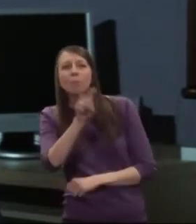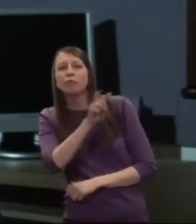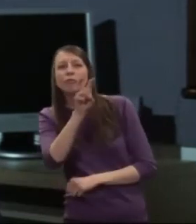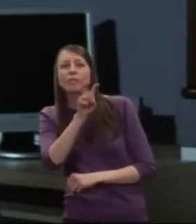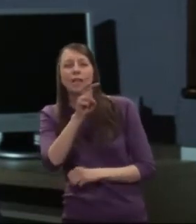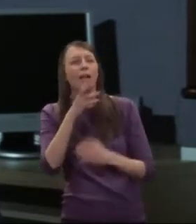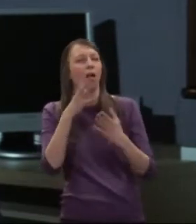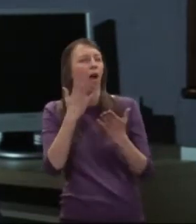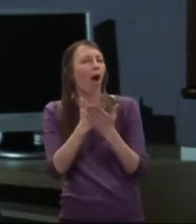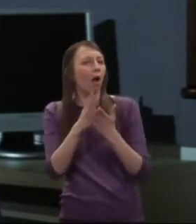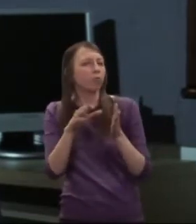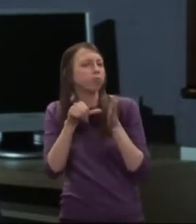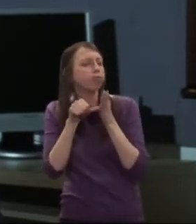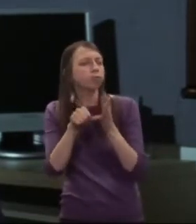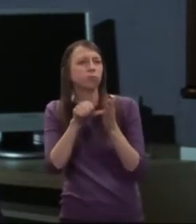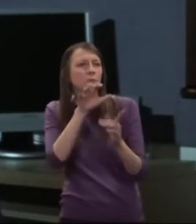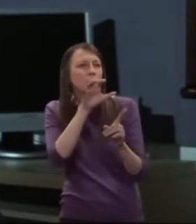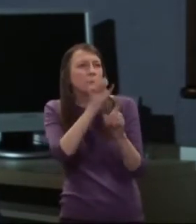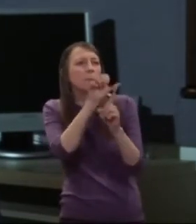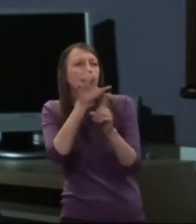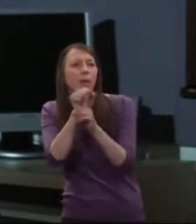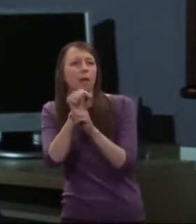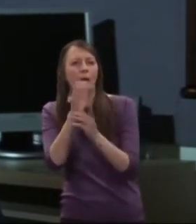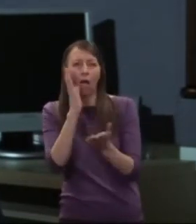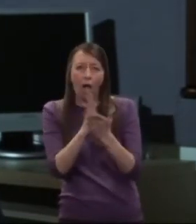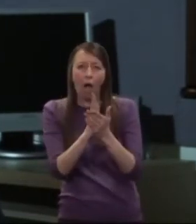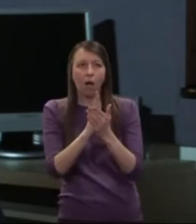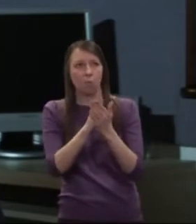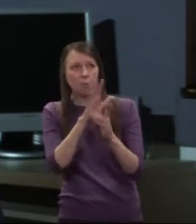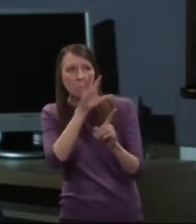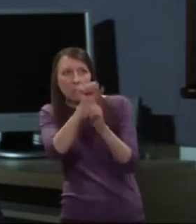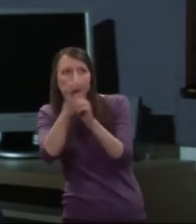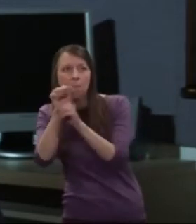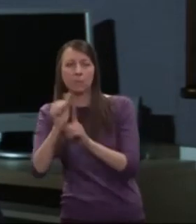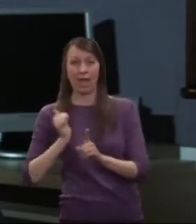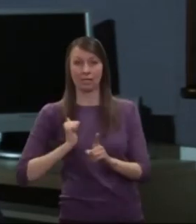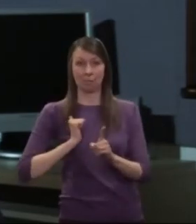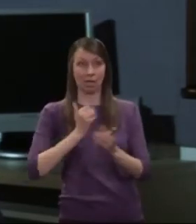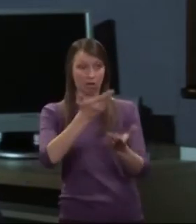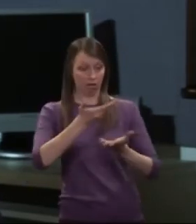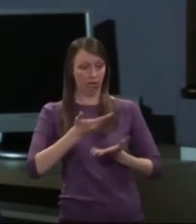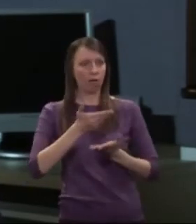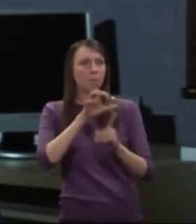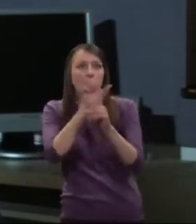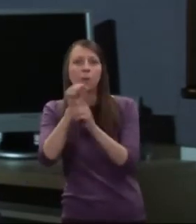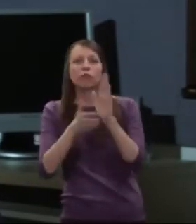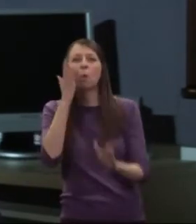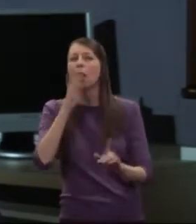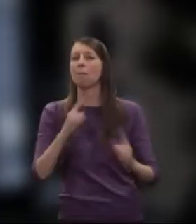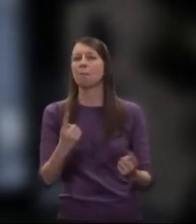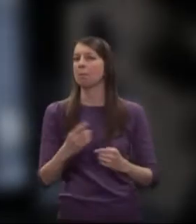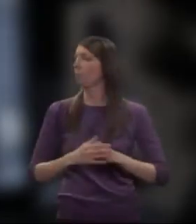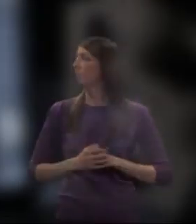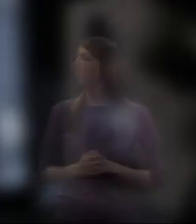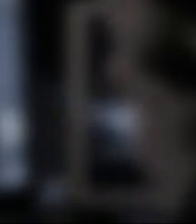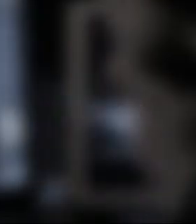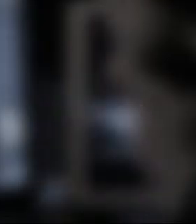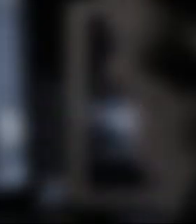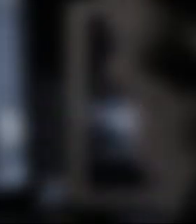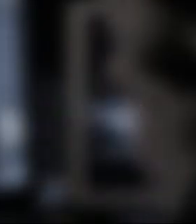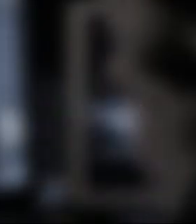lip reading like this, it's always difficult. You will never ever be given work and expect to get it the first